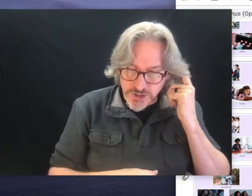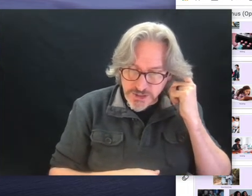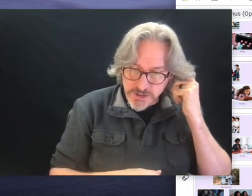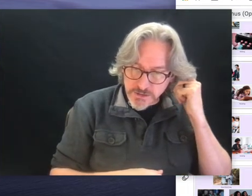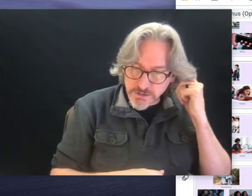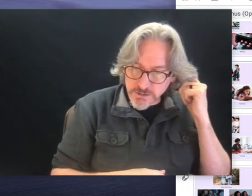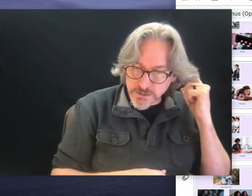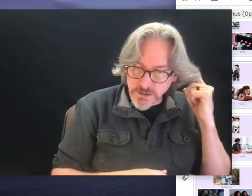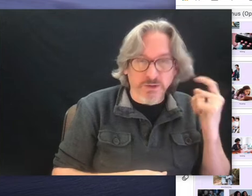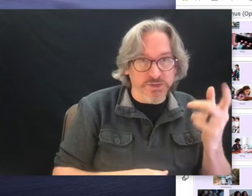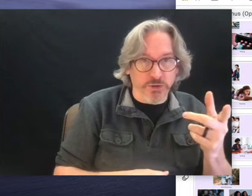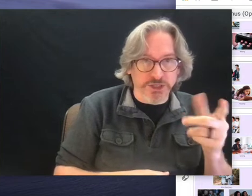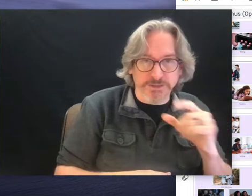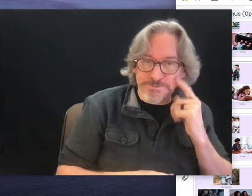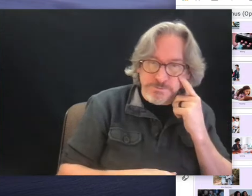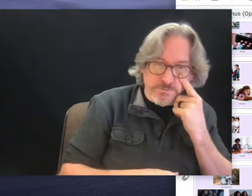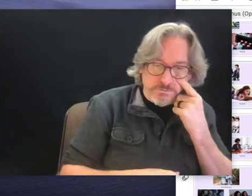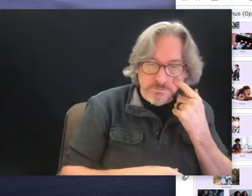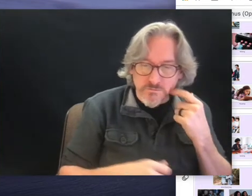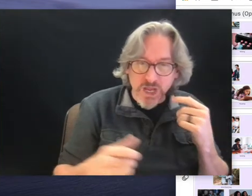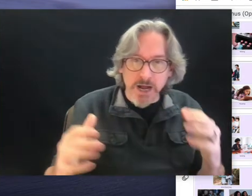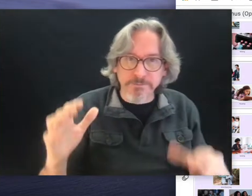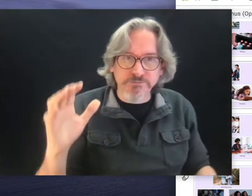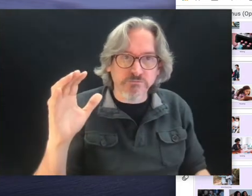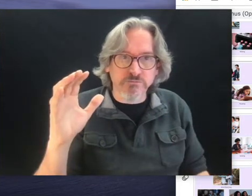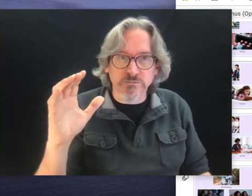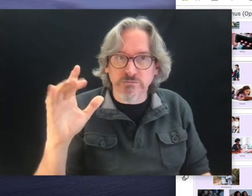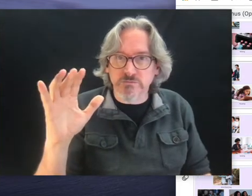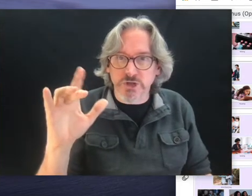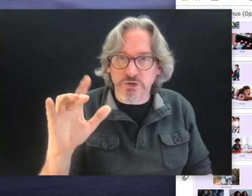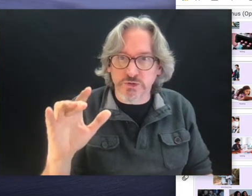the worksheet? I think it was the worksheet.